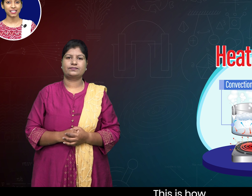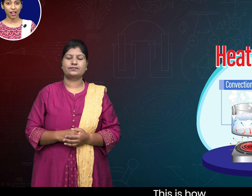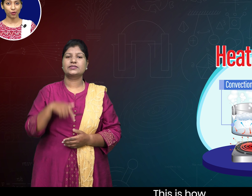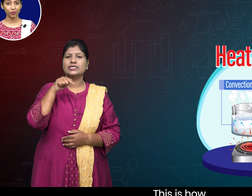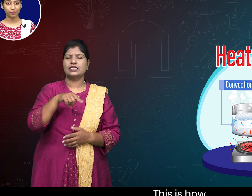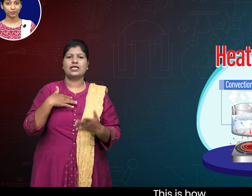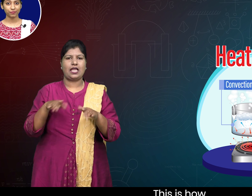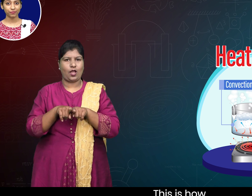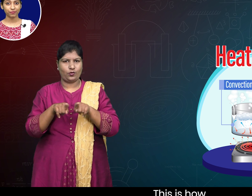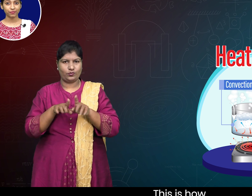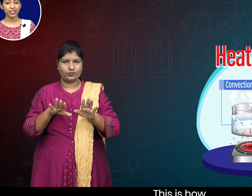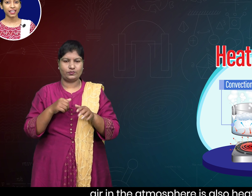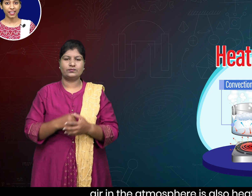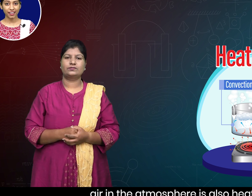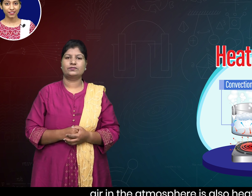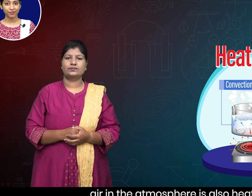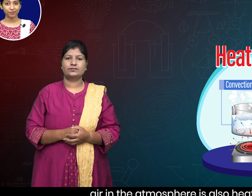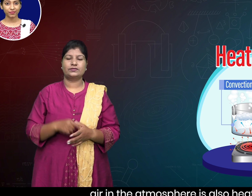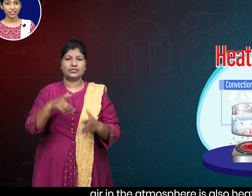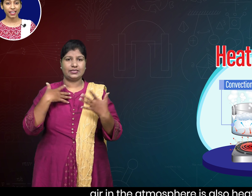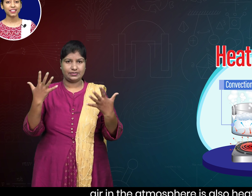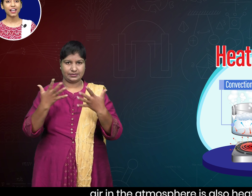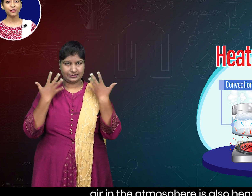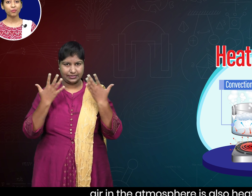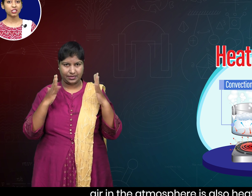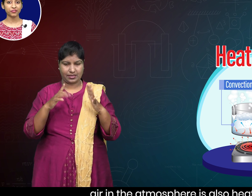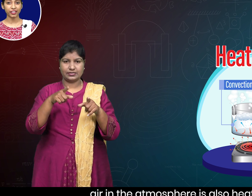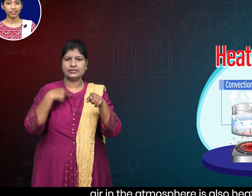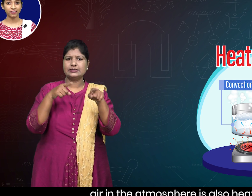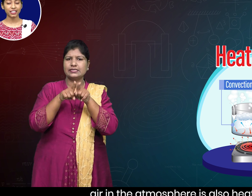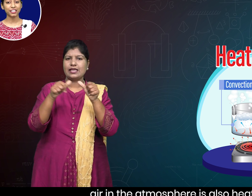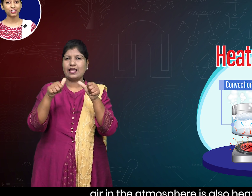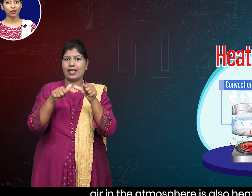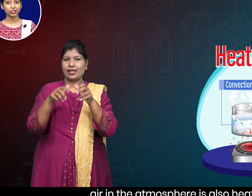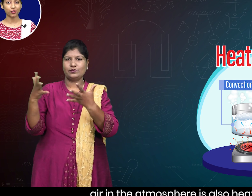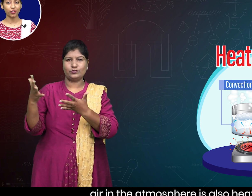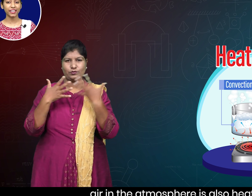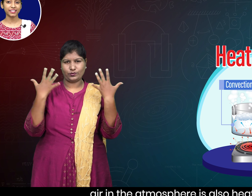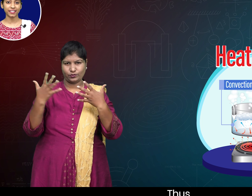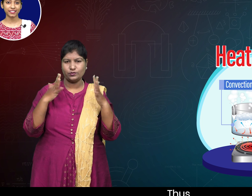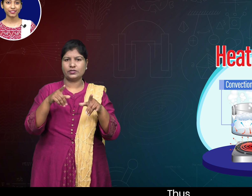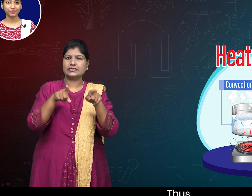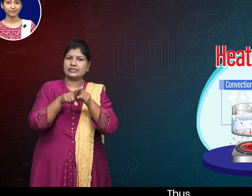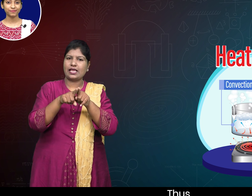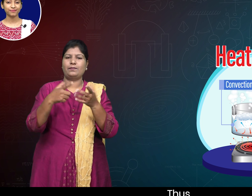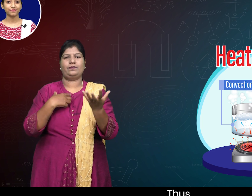This is how air in the atmosphere is also